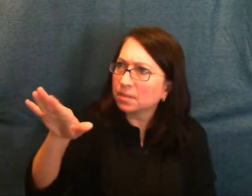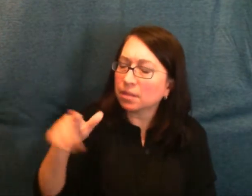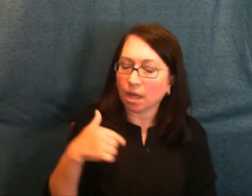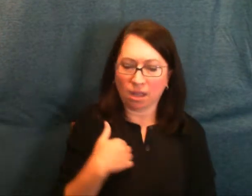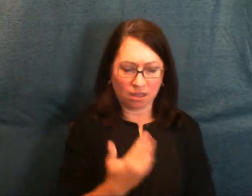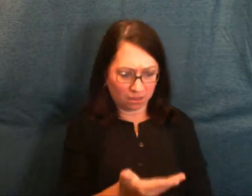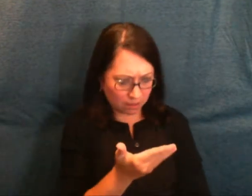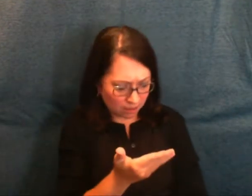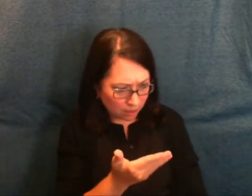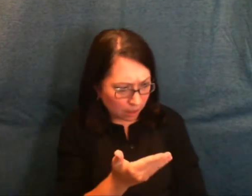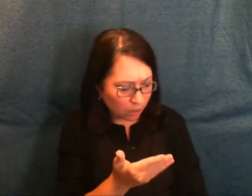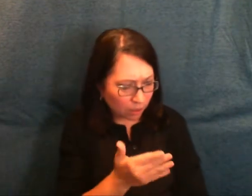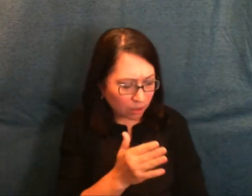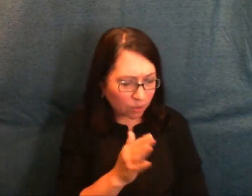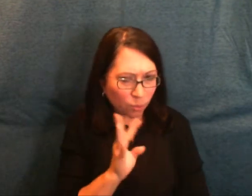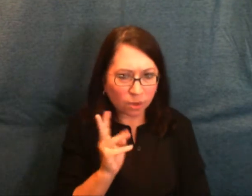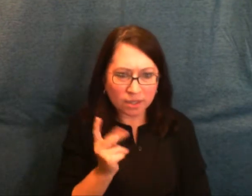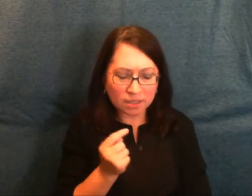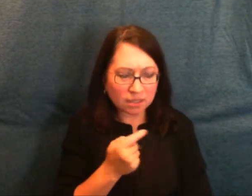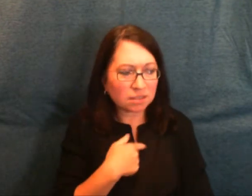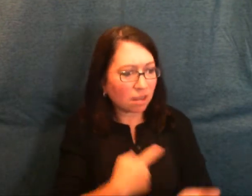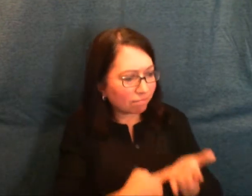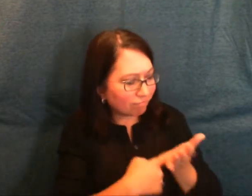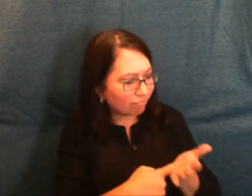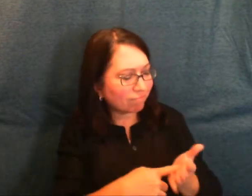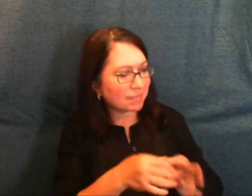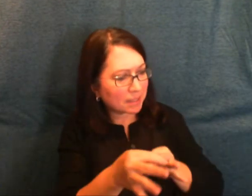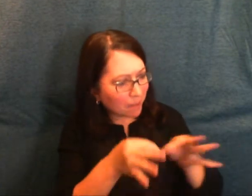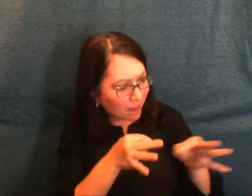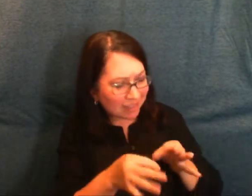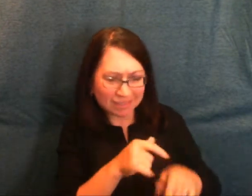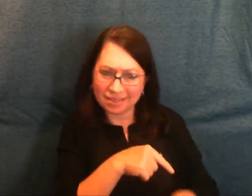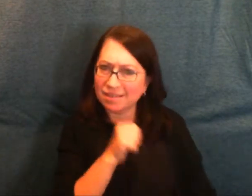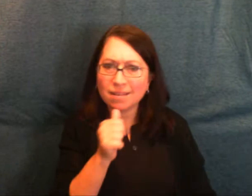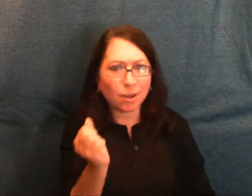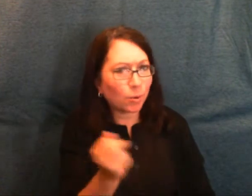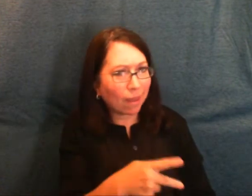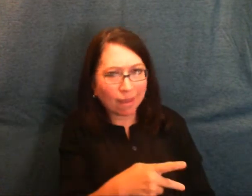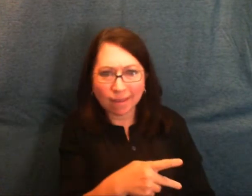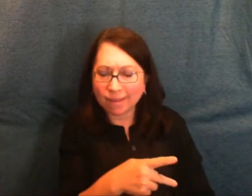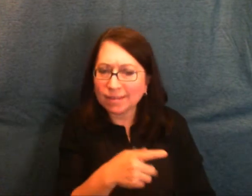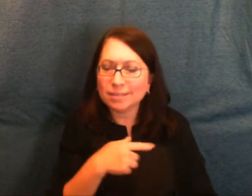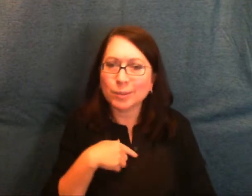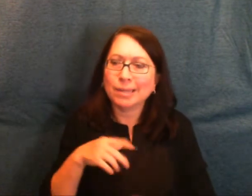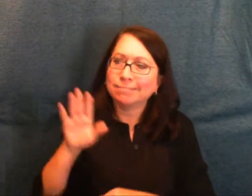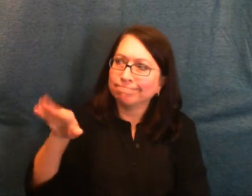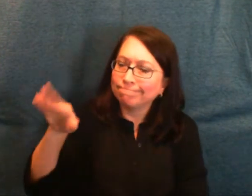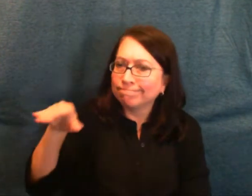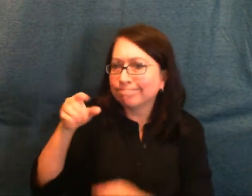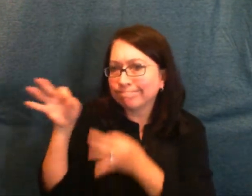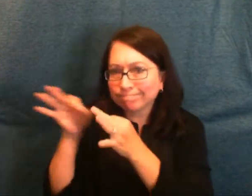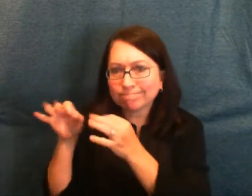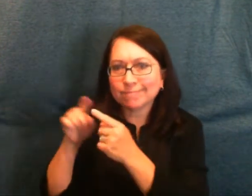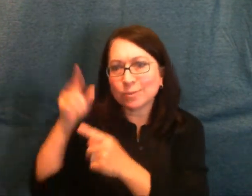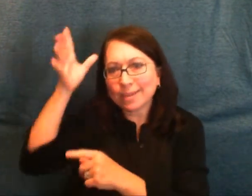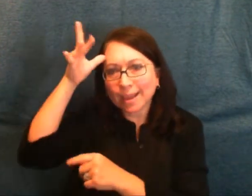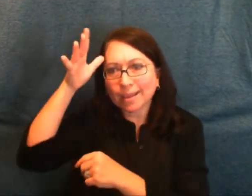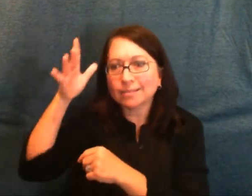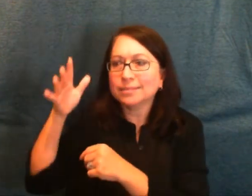And I waited sort of for him to get home to be able to talk more about it as parents before we went further